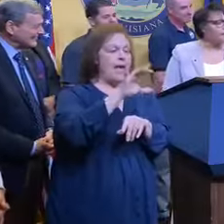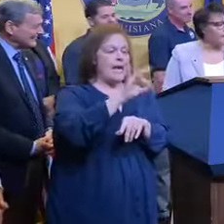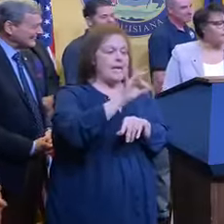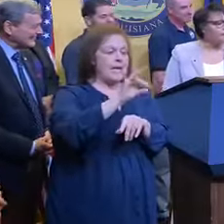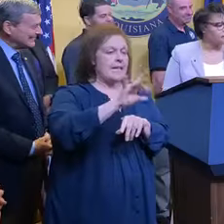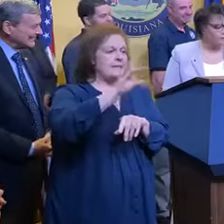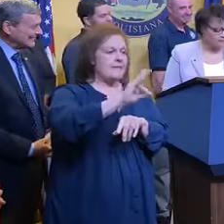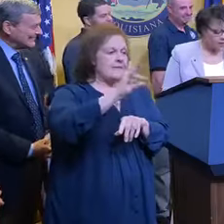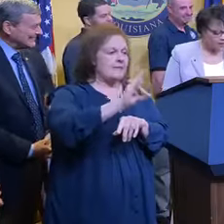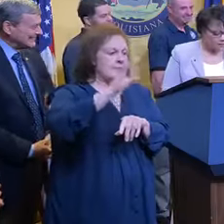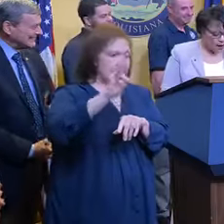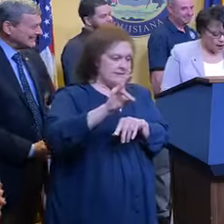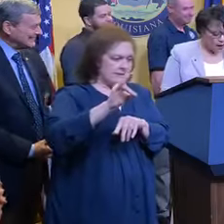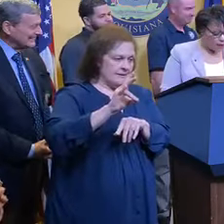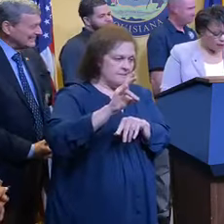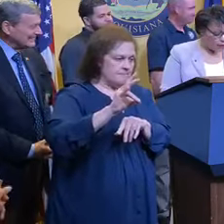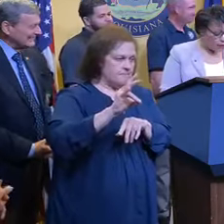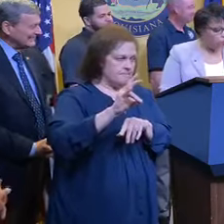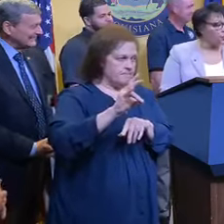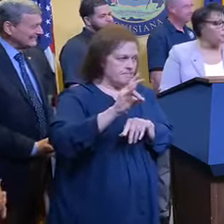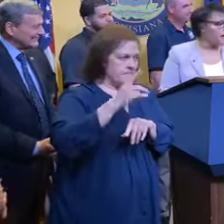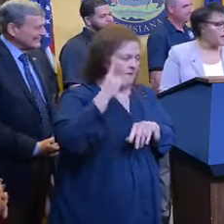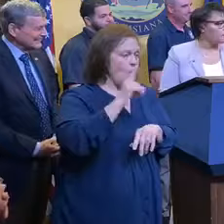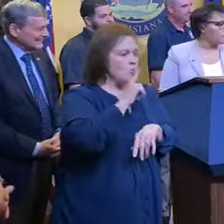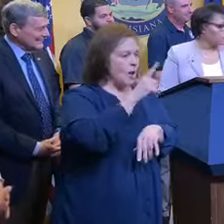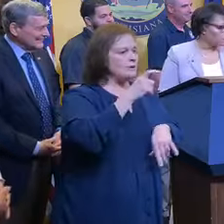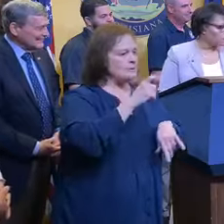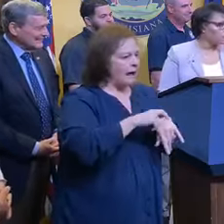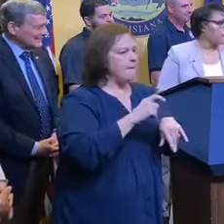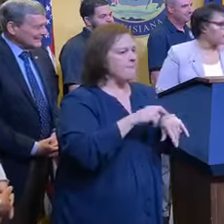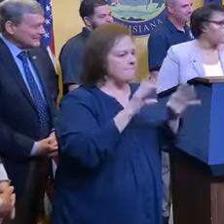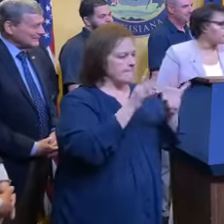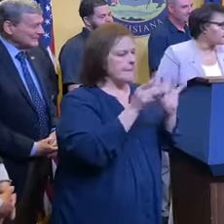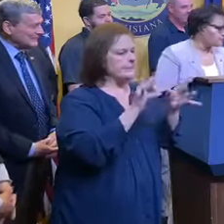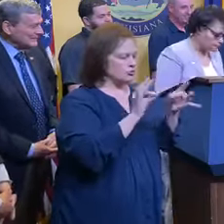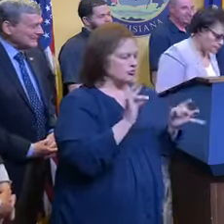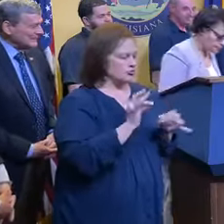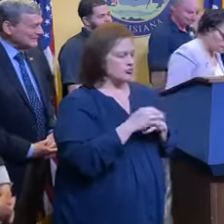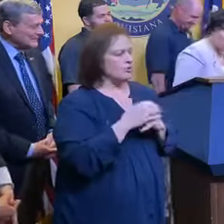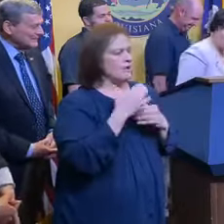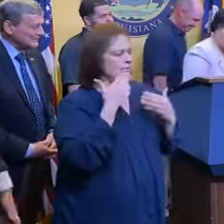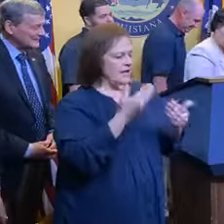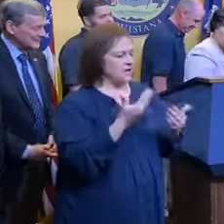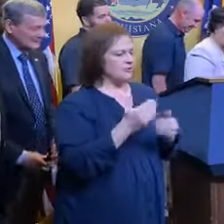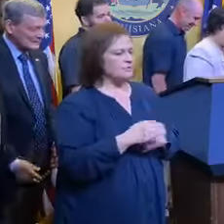888-777 for real-time alerts. So thank you again.